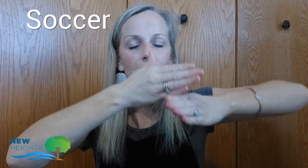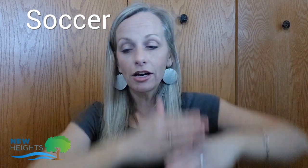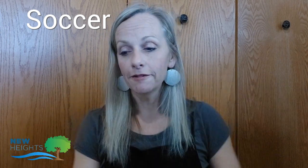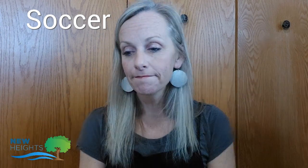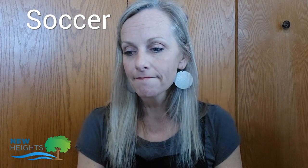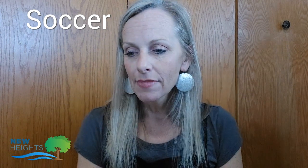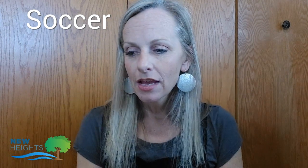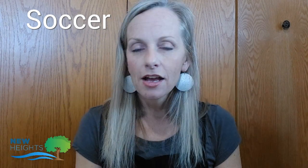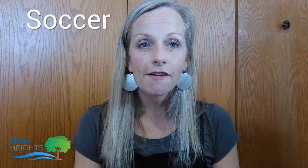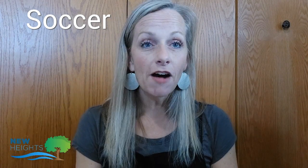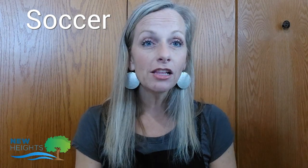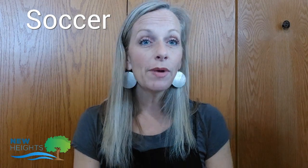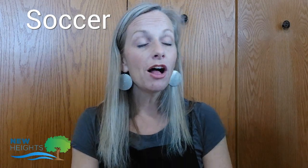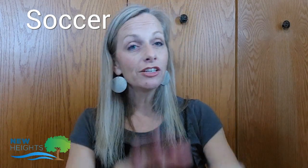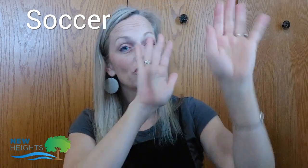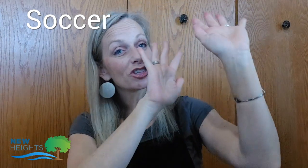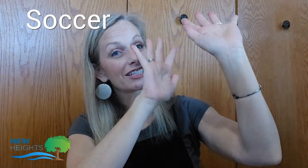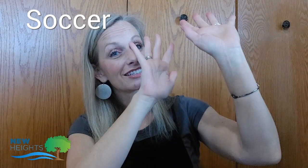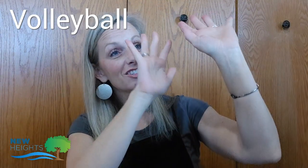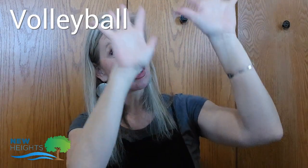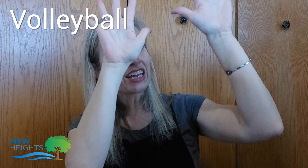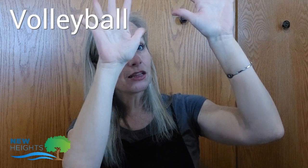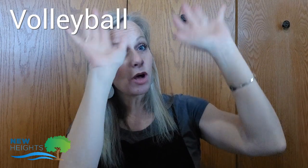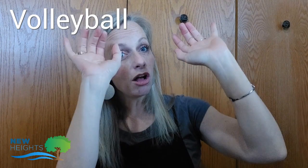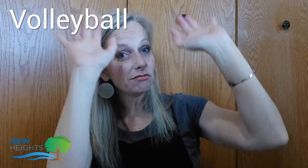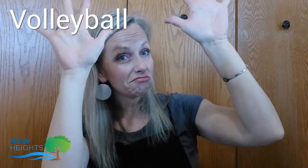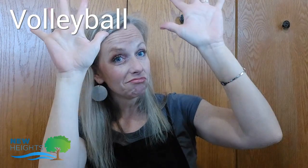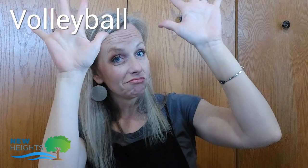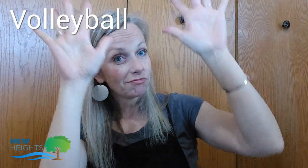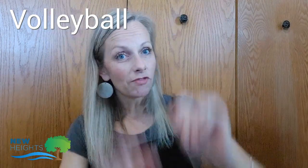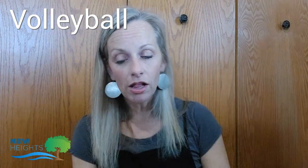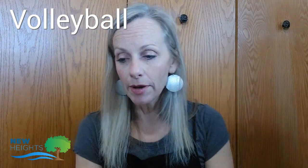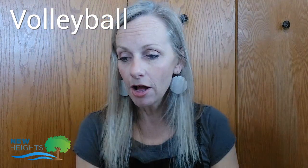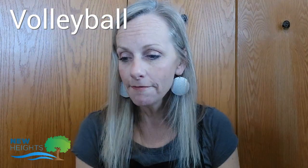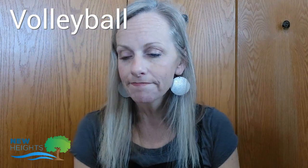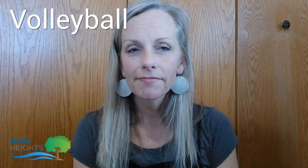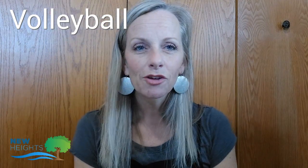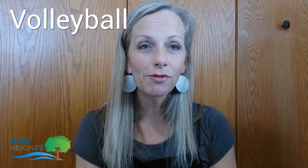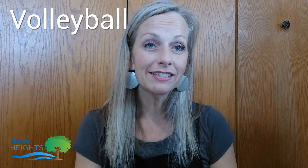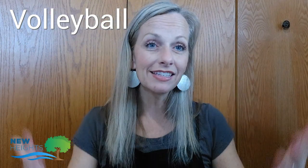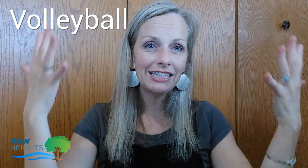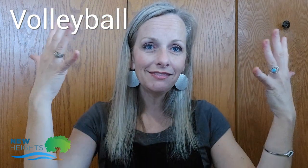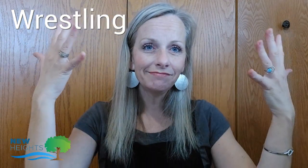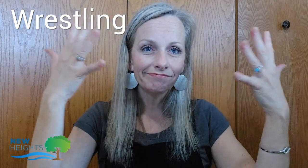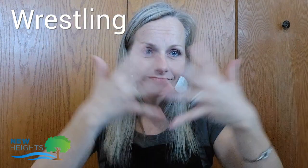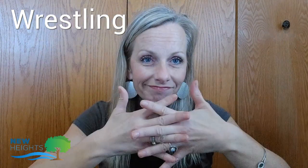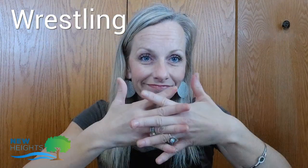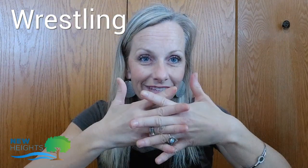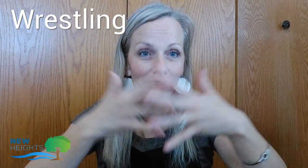Soccer. Volleyball is you're just setting the ball. Volleyball. Wrestling. Here they